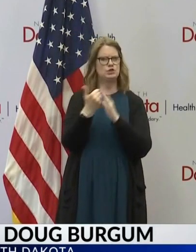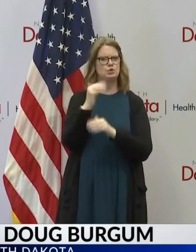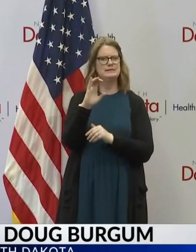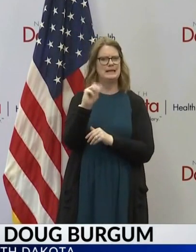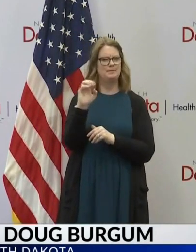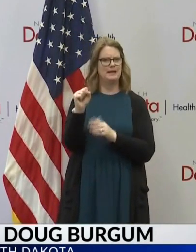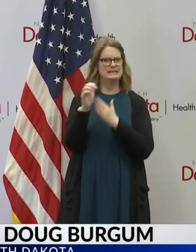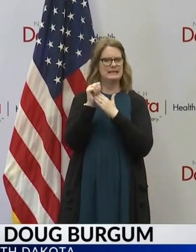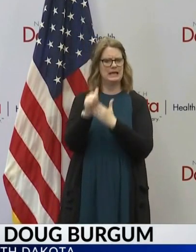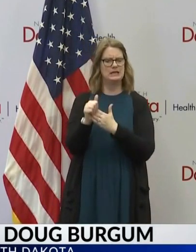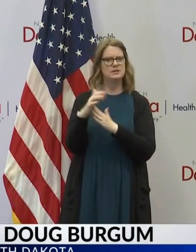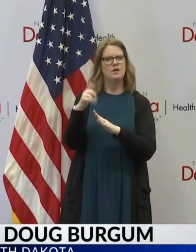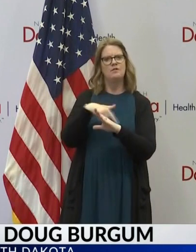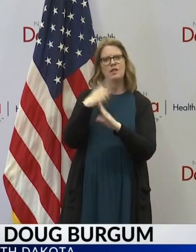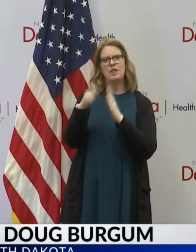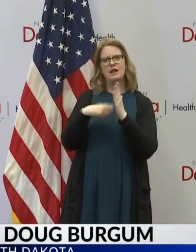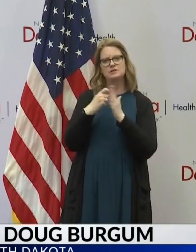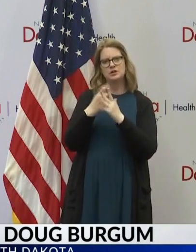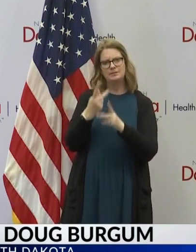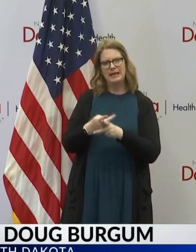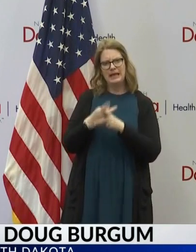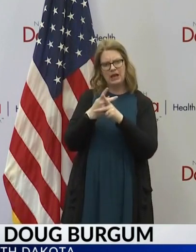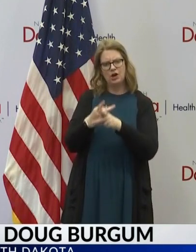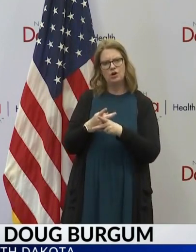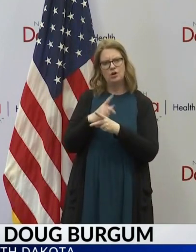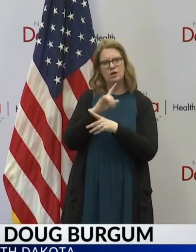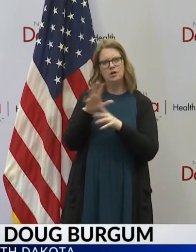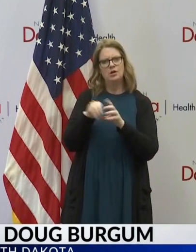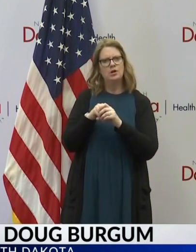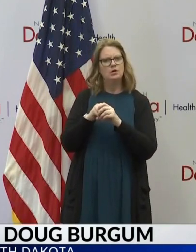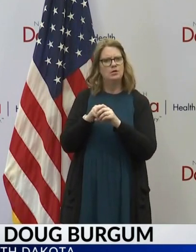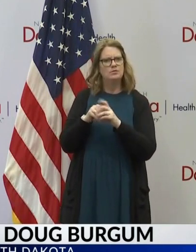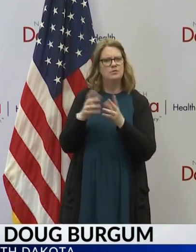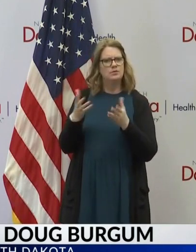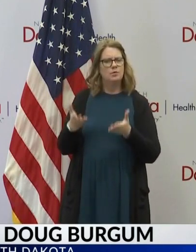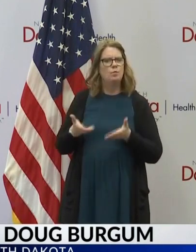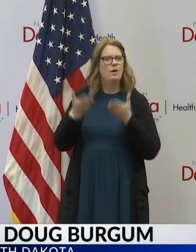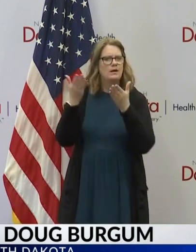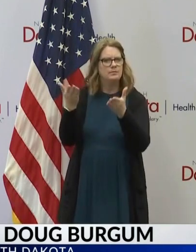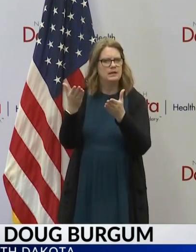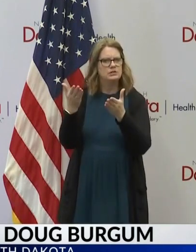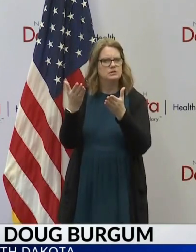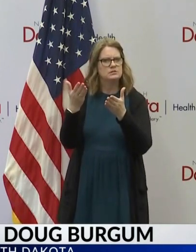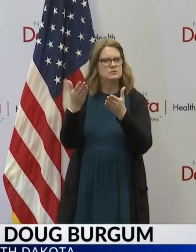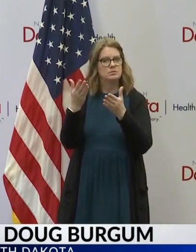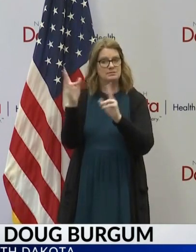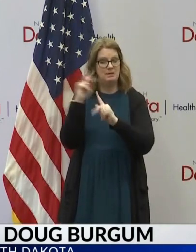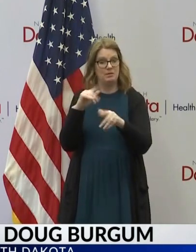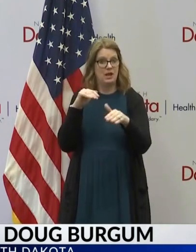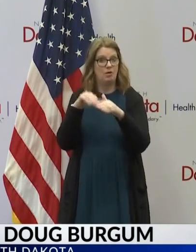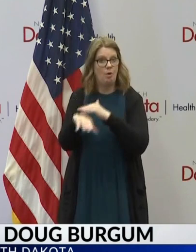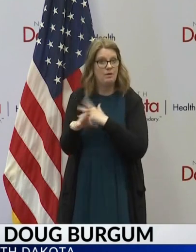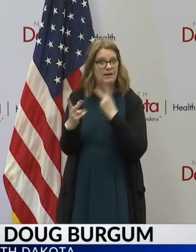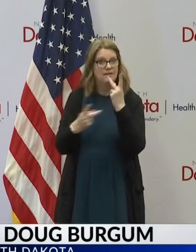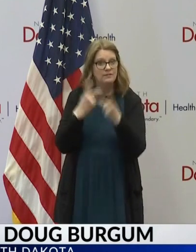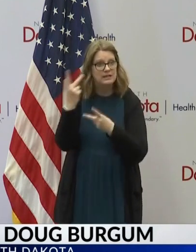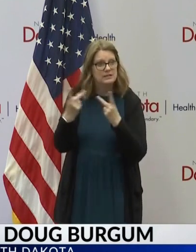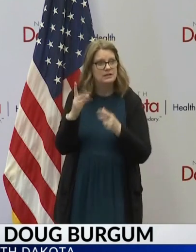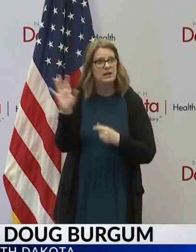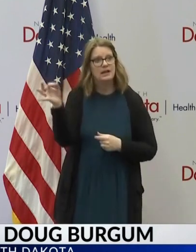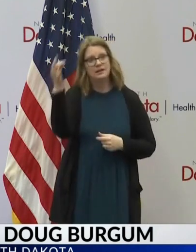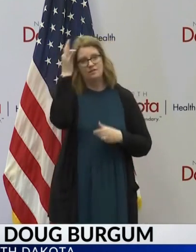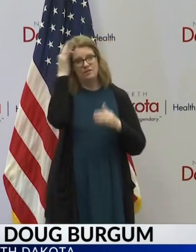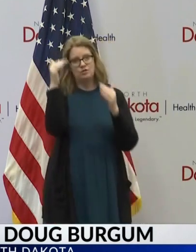guidance for long-term care, including recommendations when visitation can resume. And for at the federal level, that's